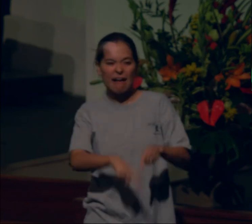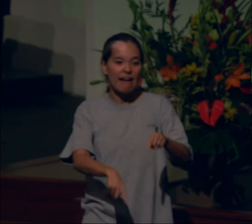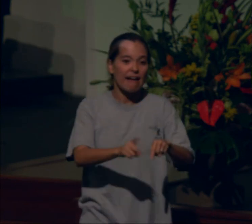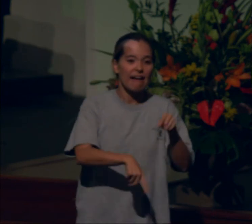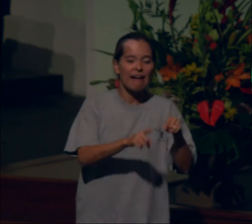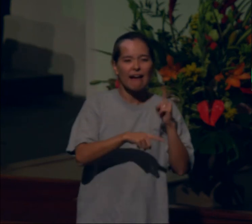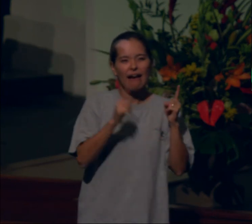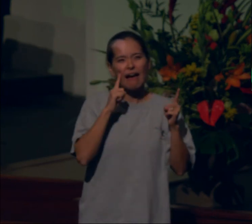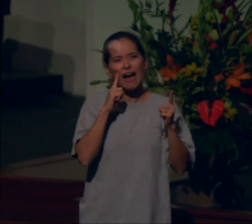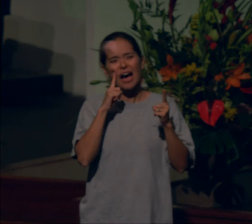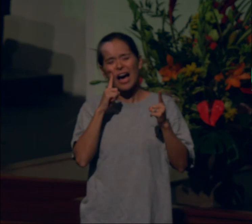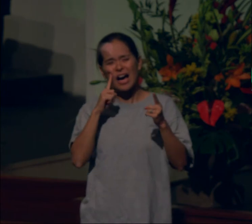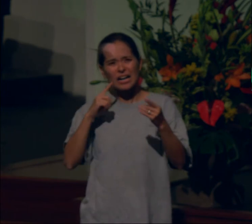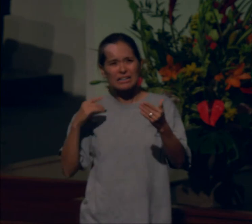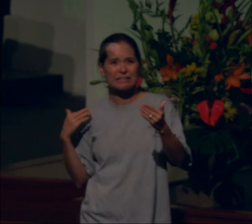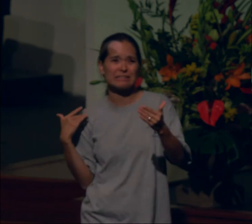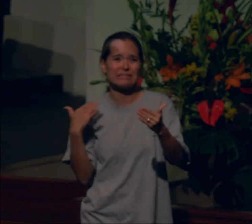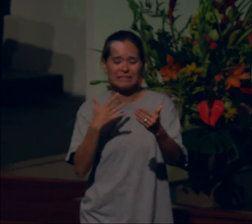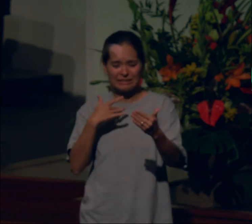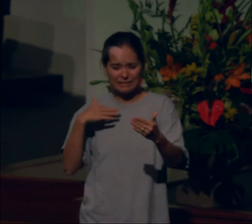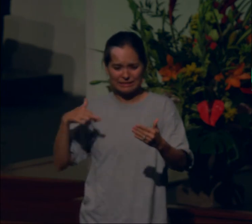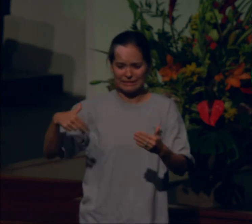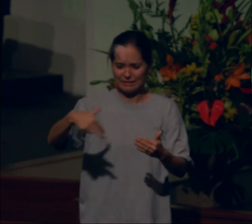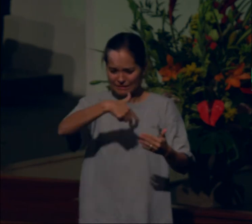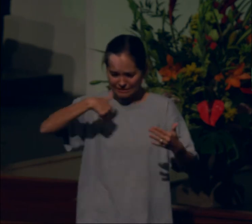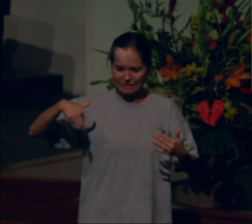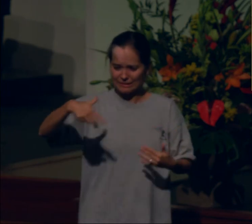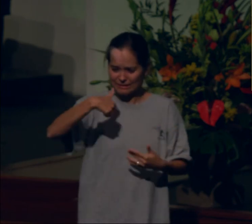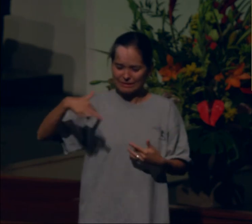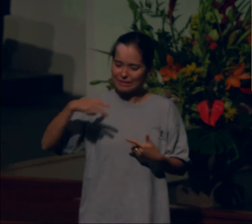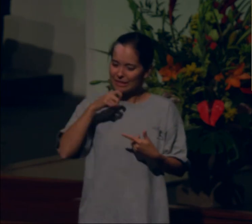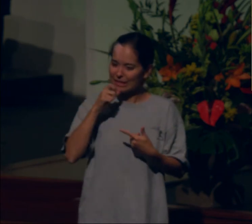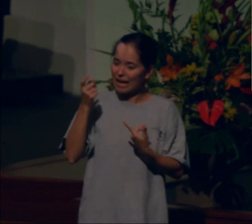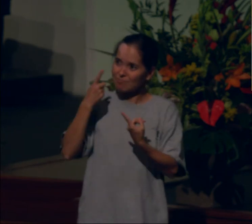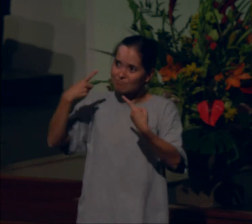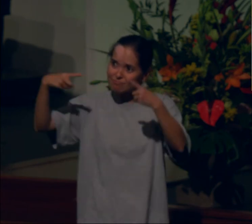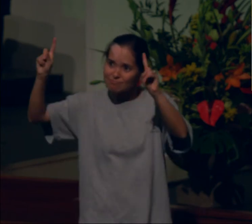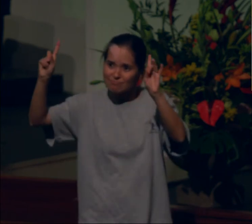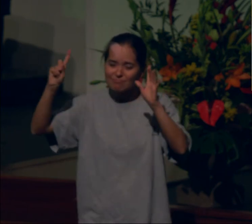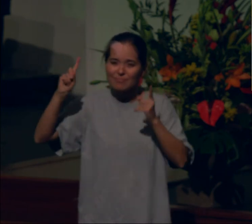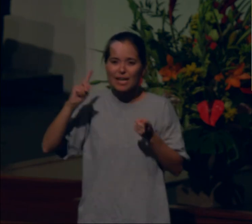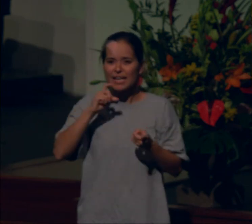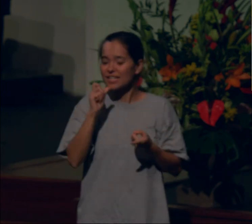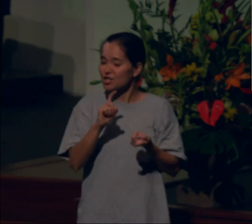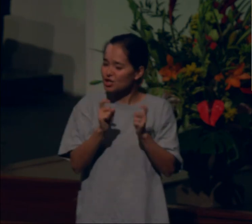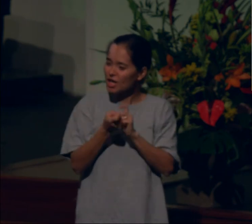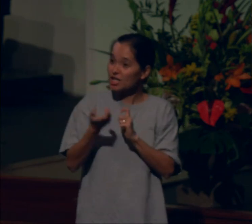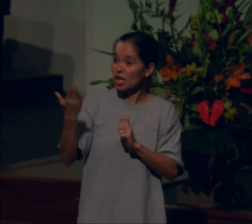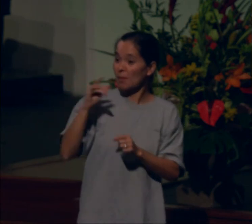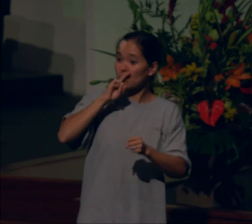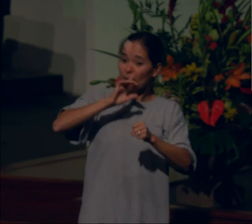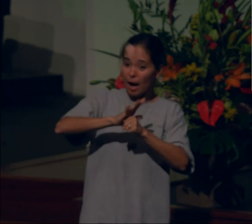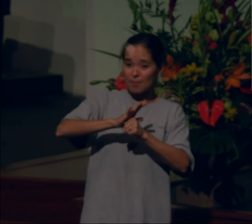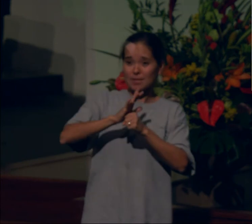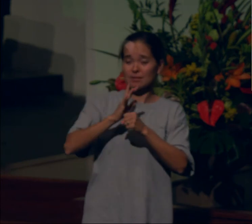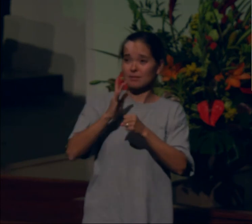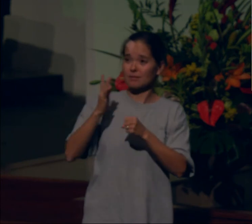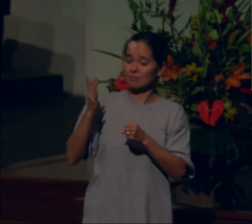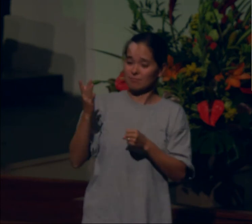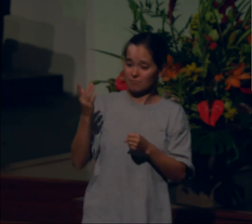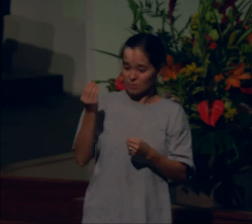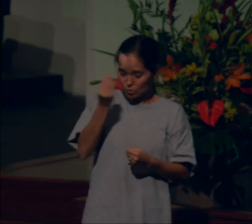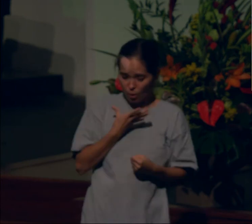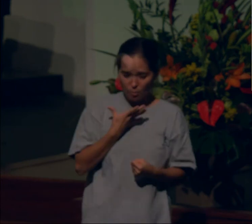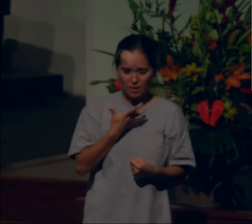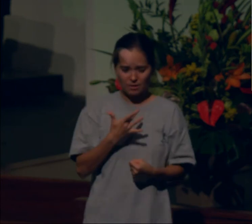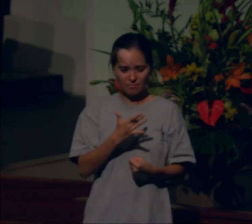gone everywhere except where you're supposed to go. Things didn't change for you when you got that word. When God spoke to you and put that